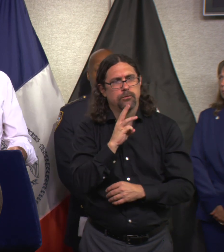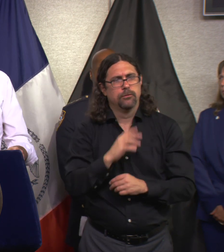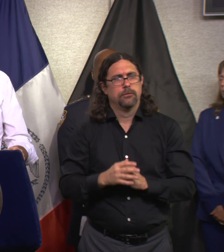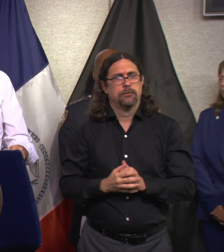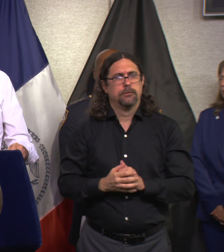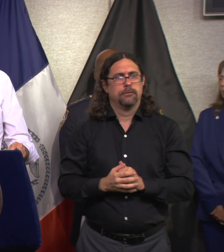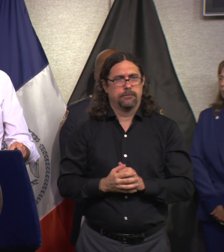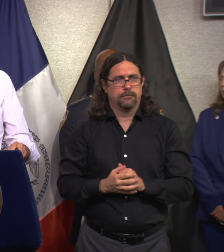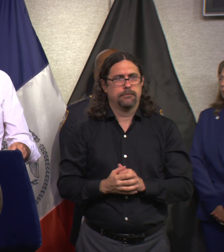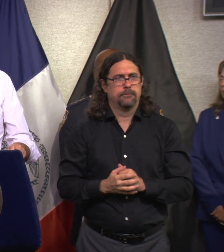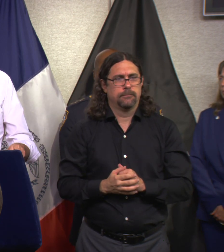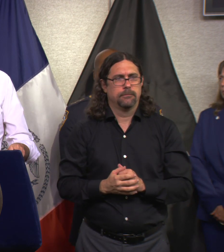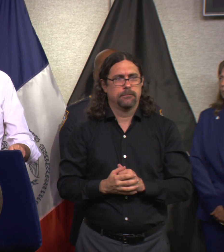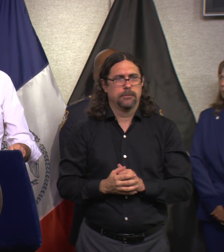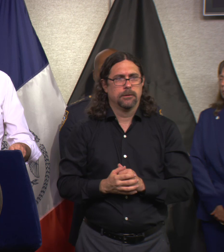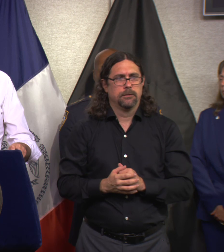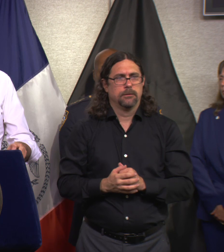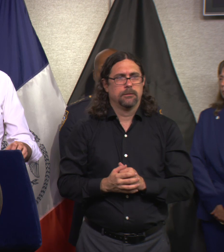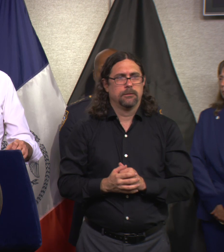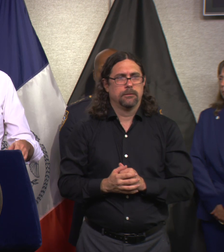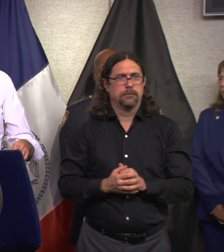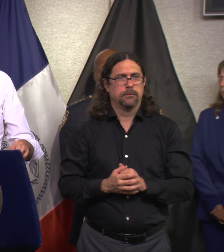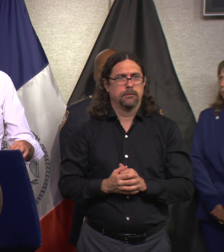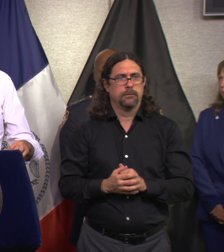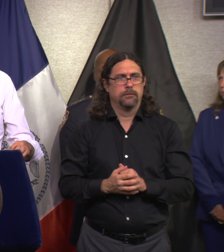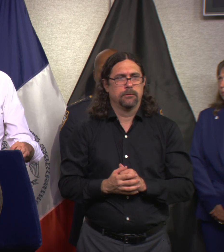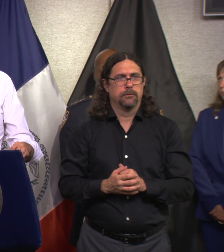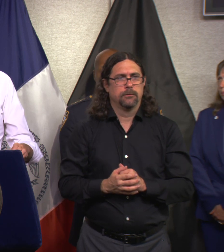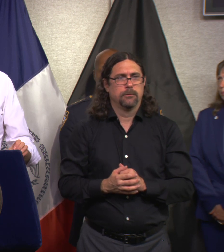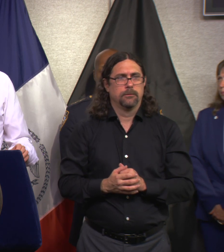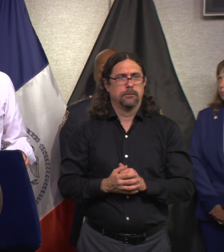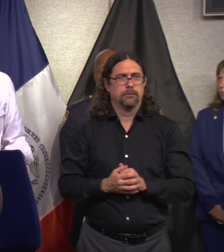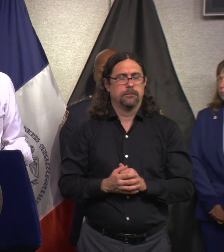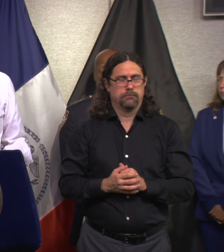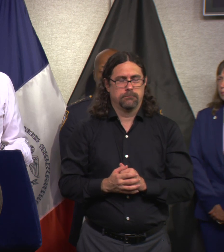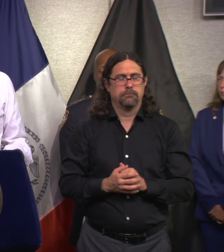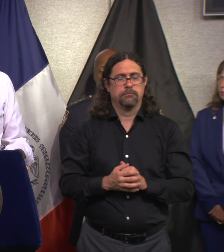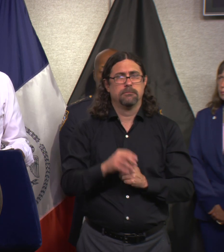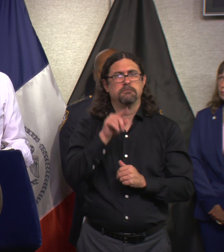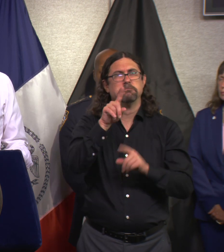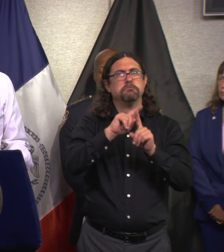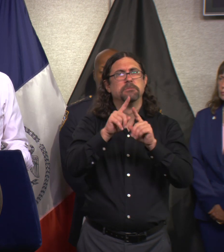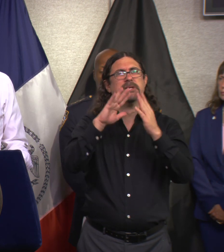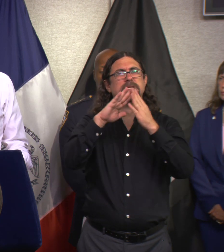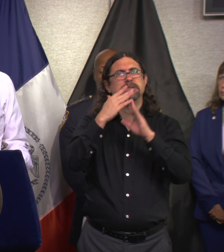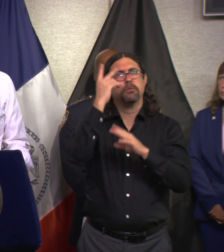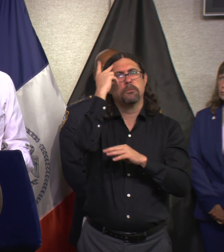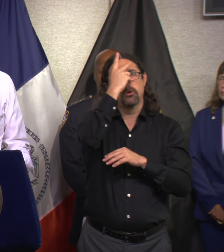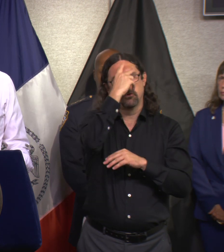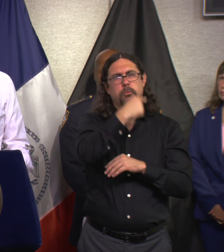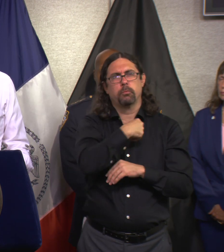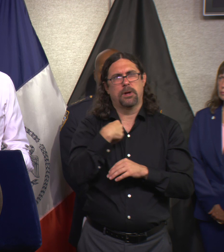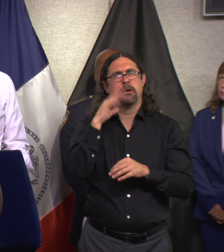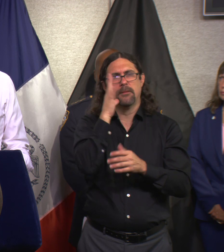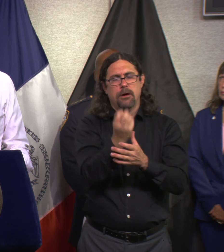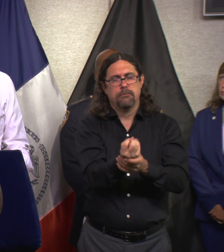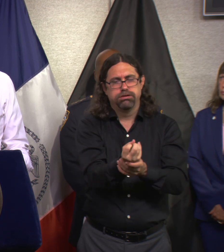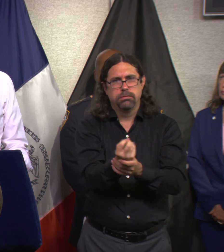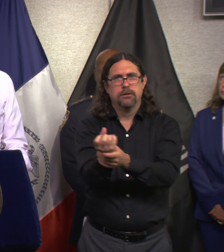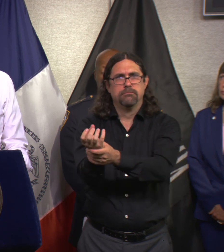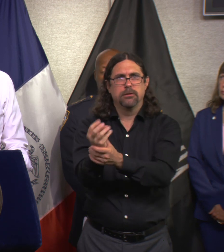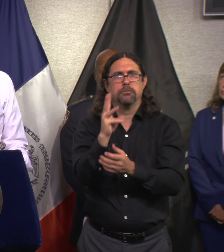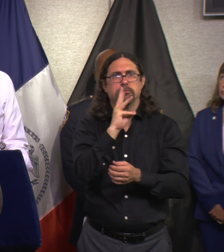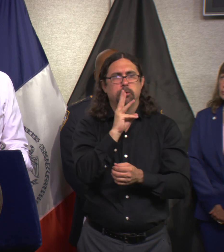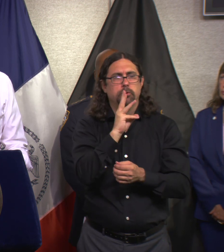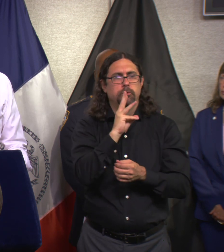dark. And we're extending hours at our Olympic size and intermediate size pools on Friday through